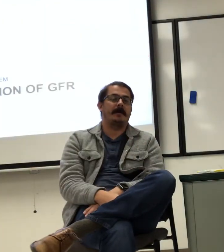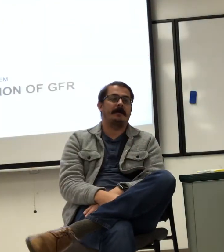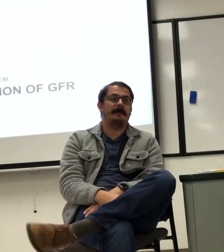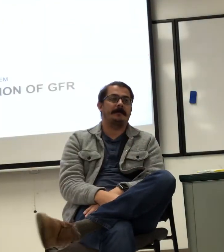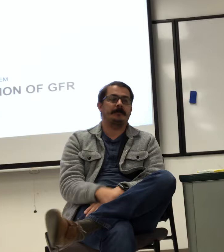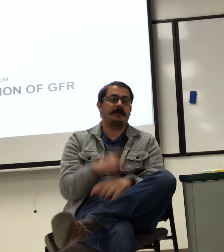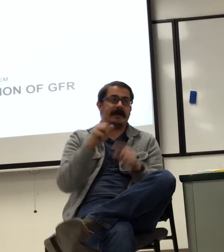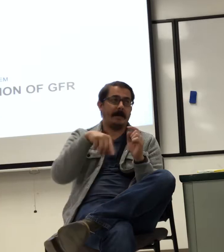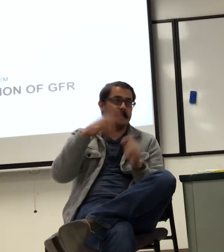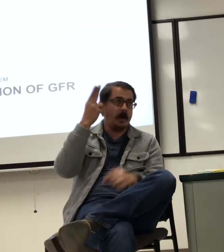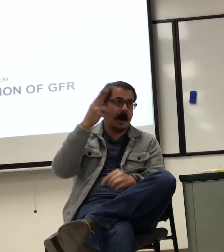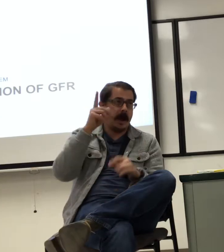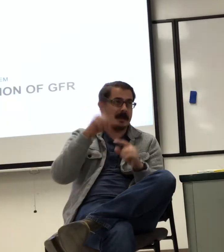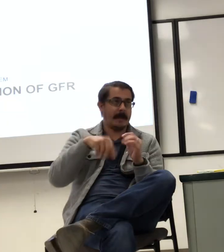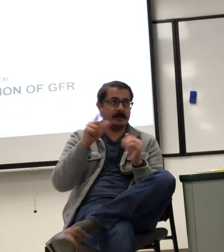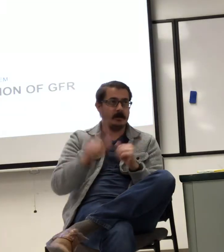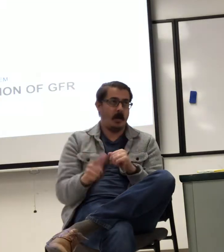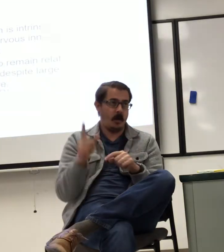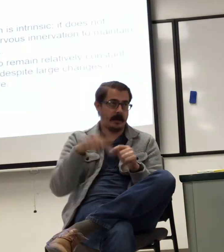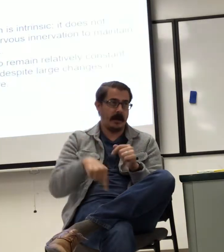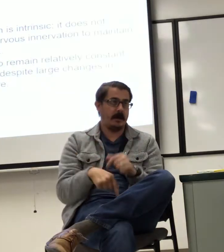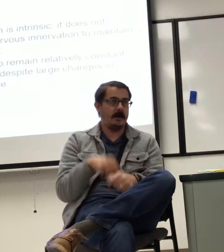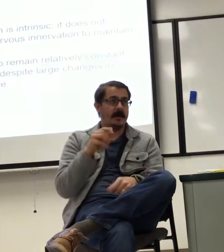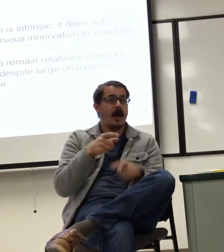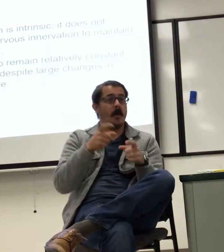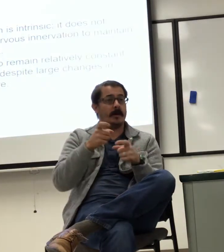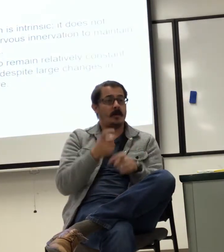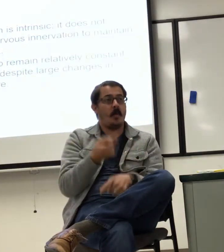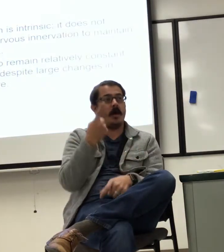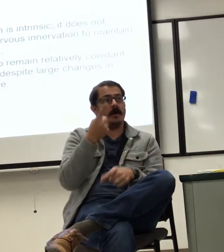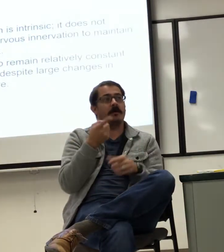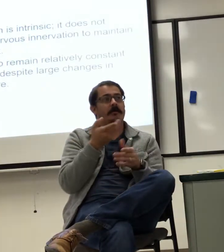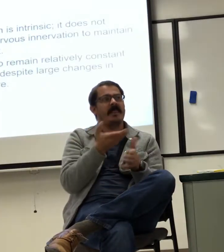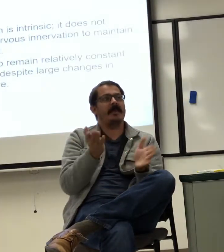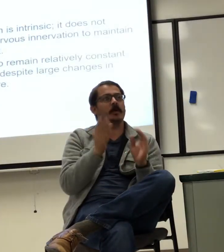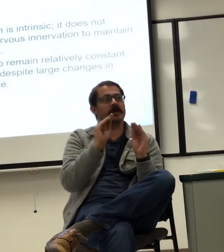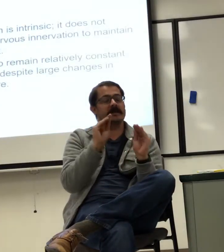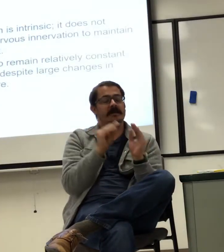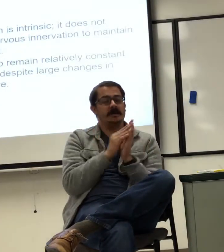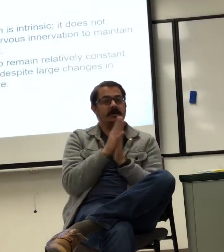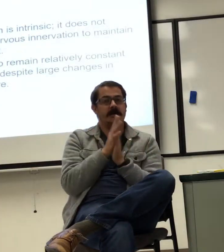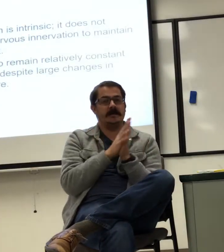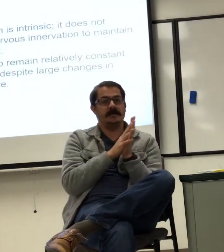Can't be too high, can't be too low. That regulation, one mechanism we teach is that